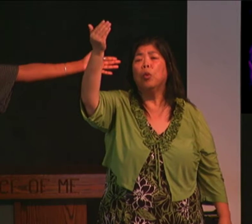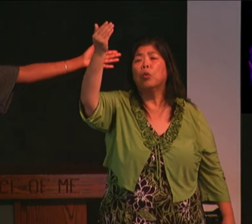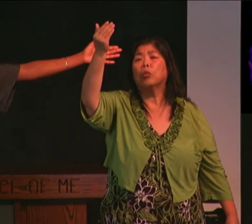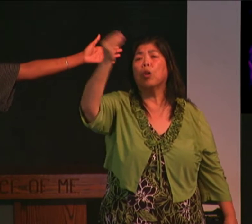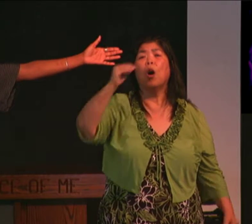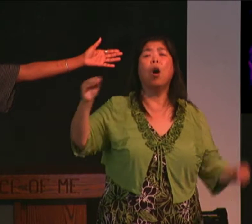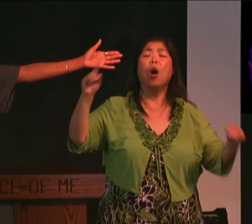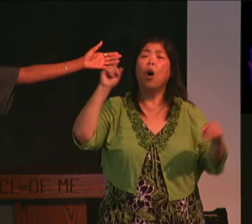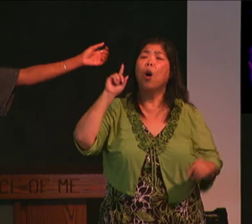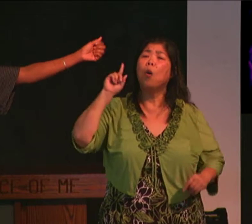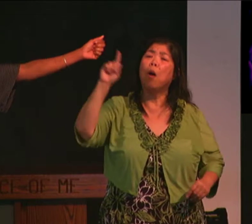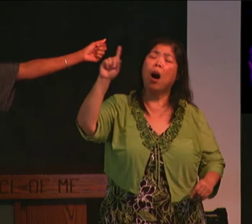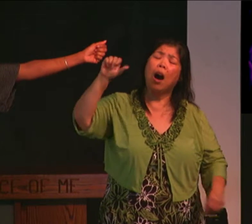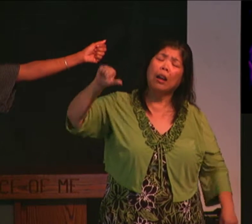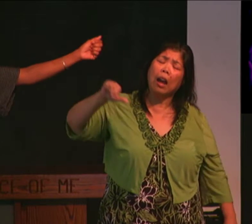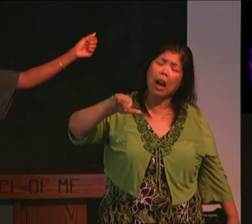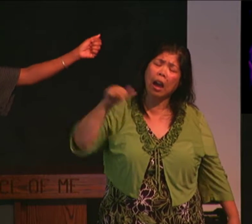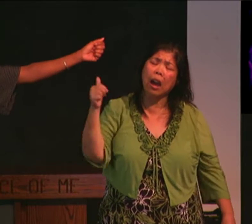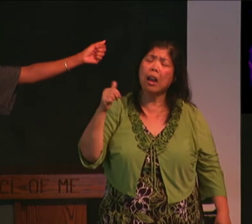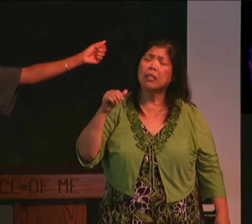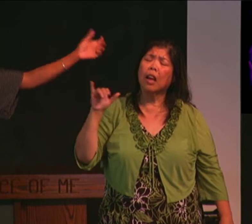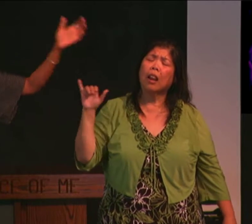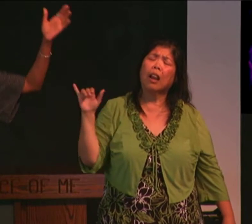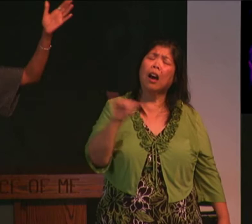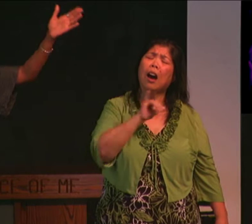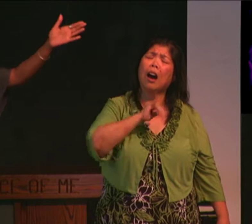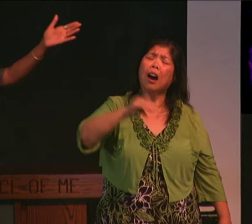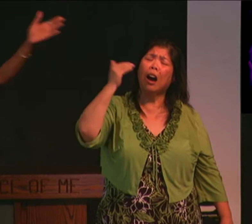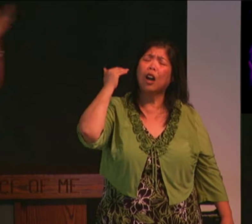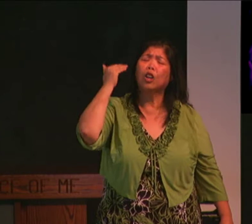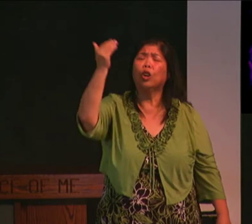There is no one else like you.